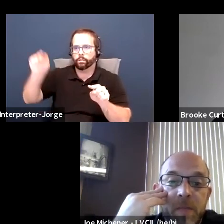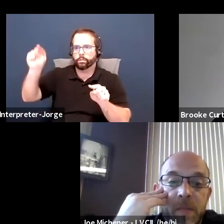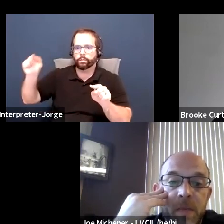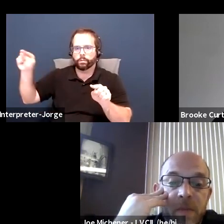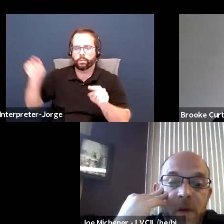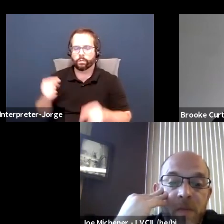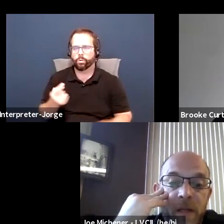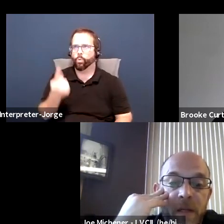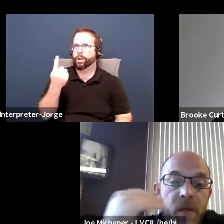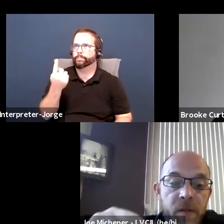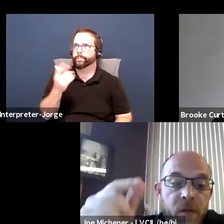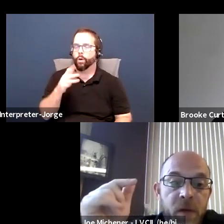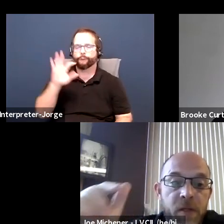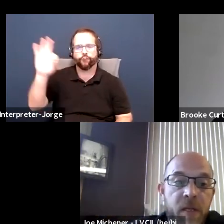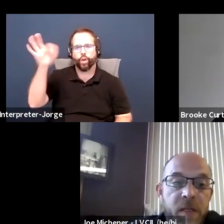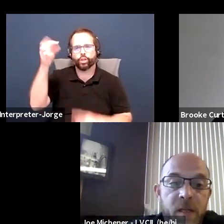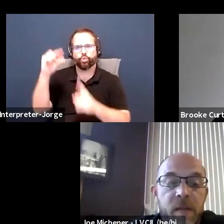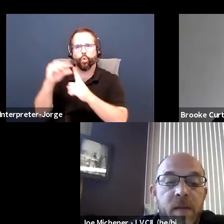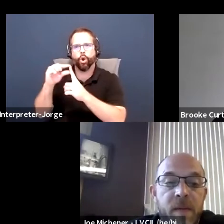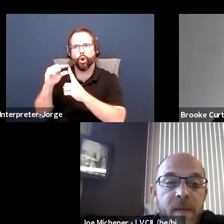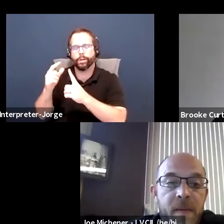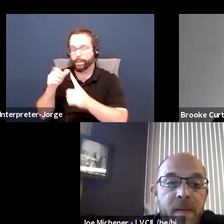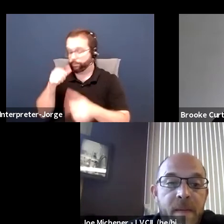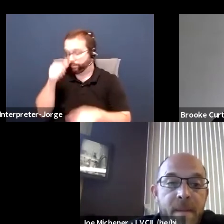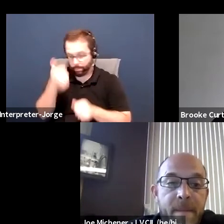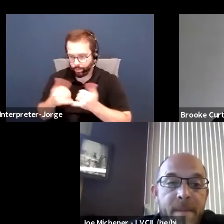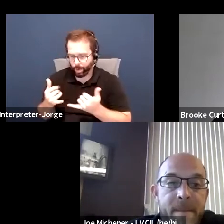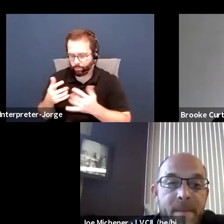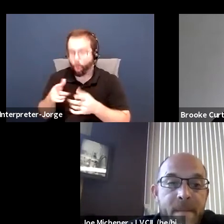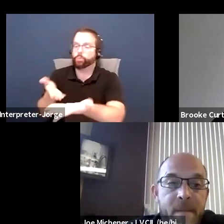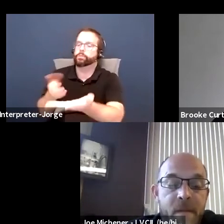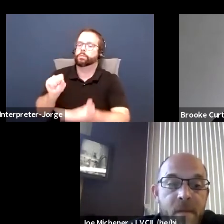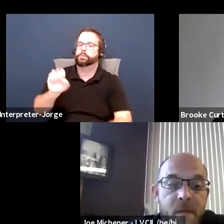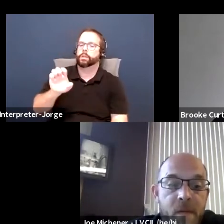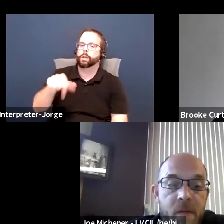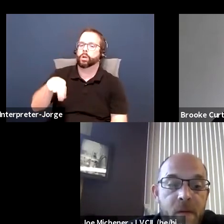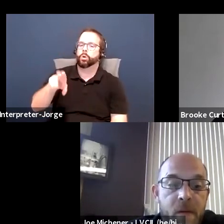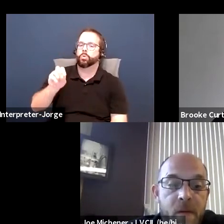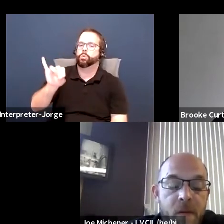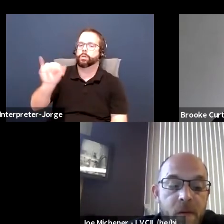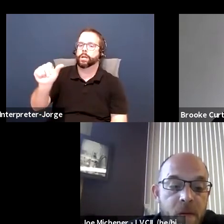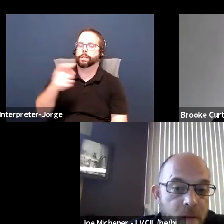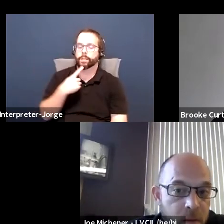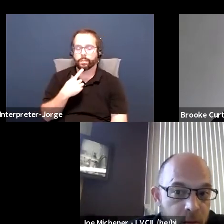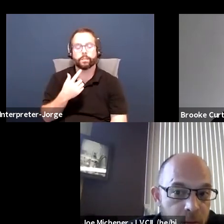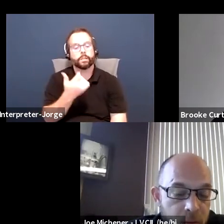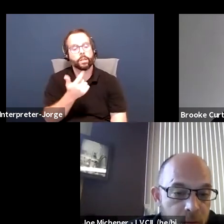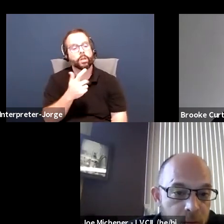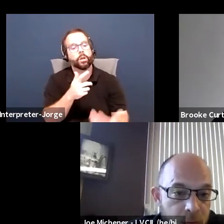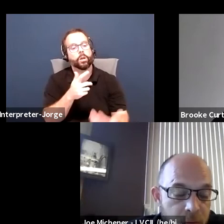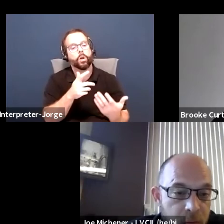there is software out there. Oh, there's Sequoia. She can tell us. Hi. So a service learning program is